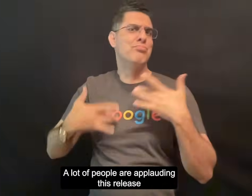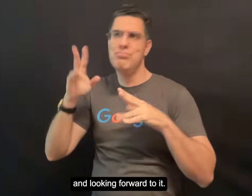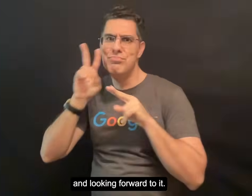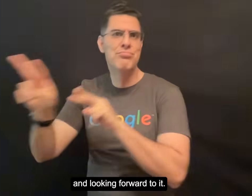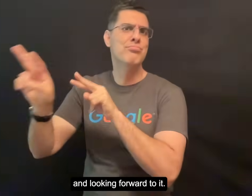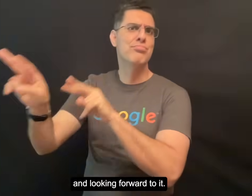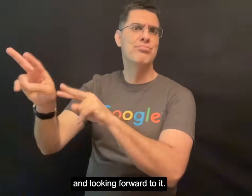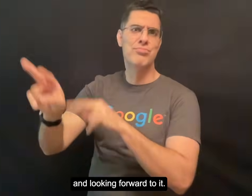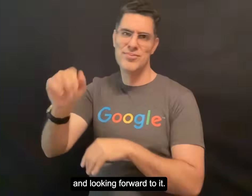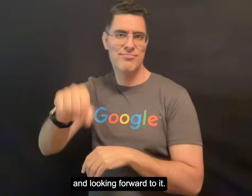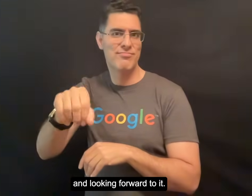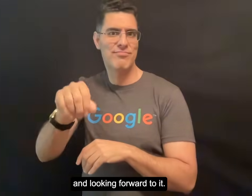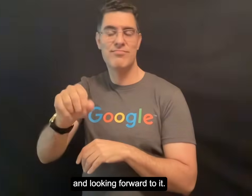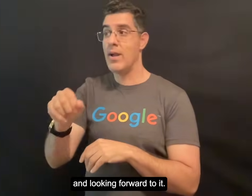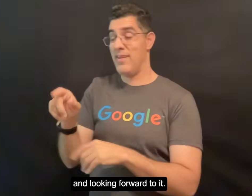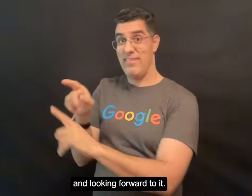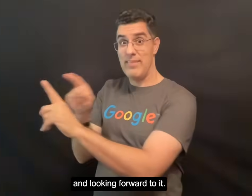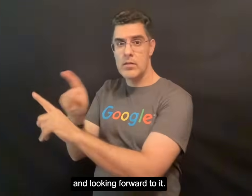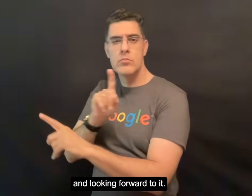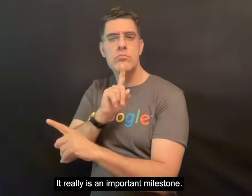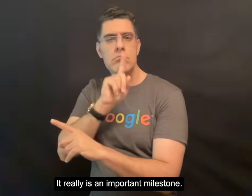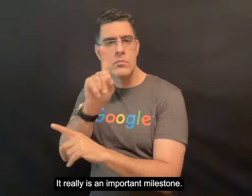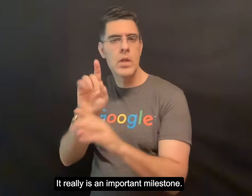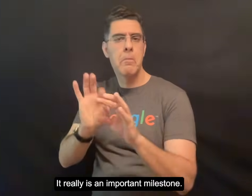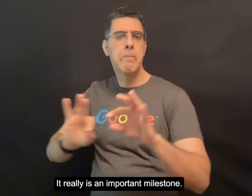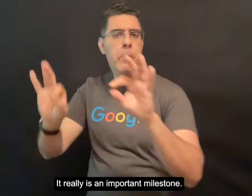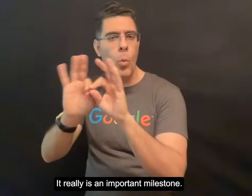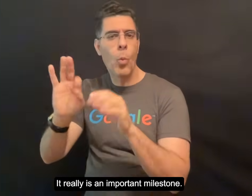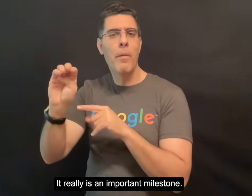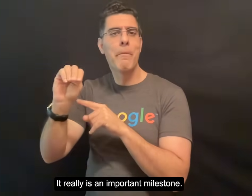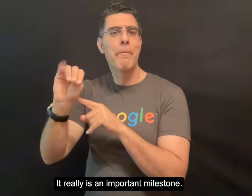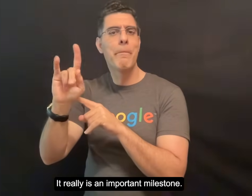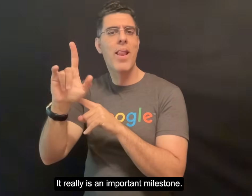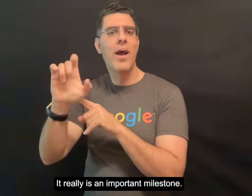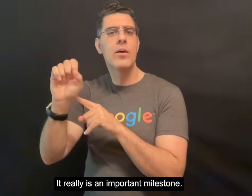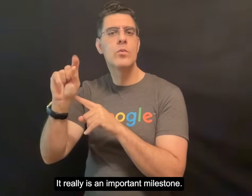this release and looking forward to it. It really is an important milestone.